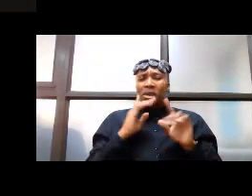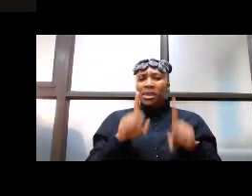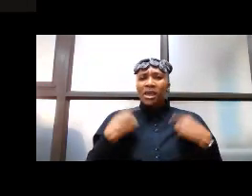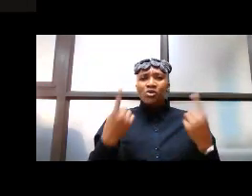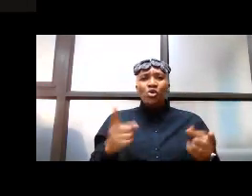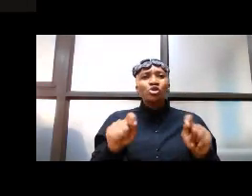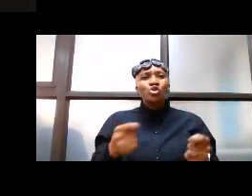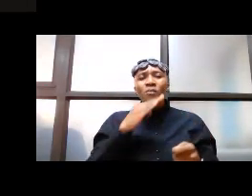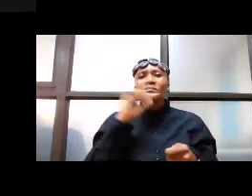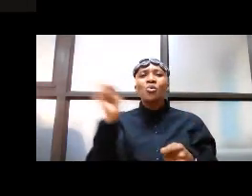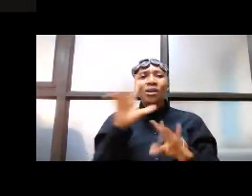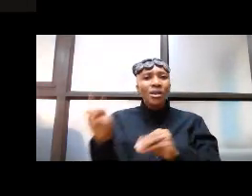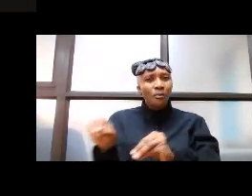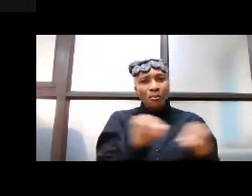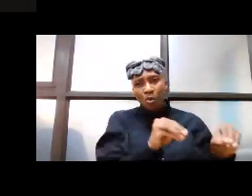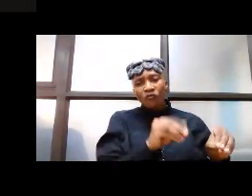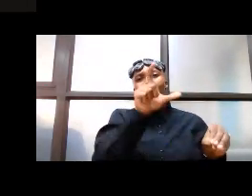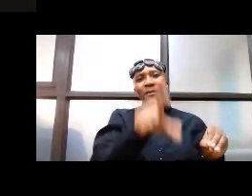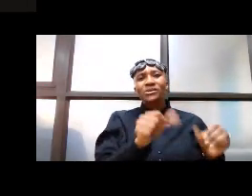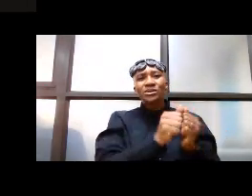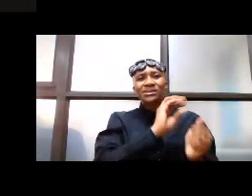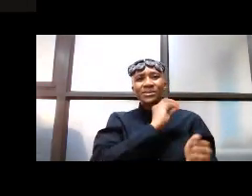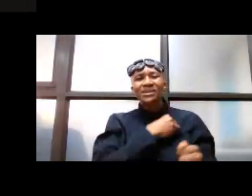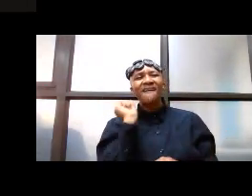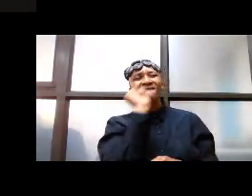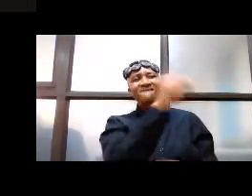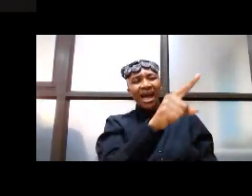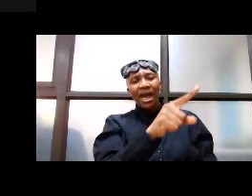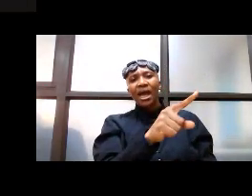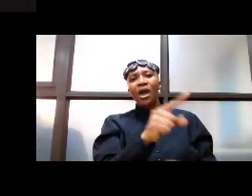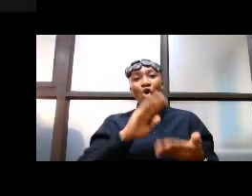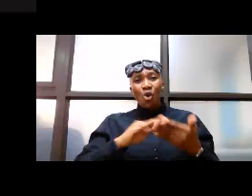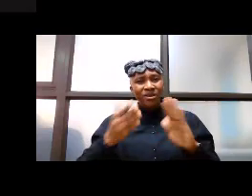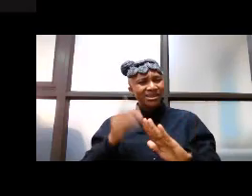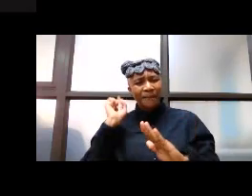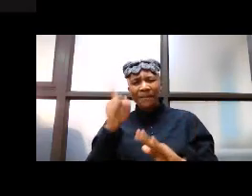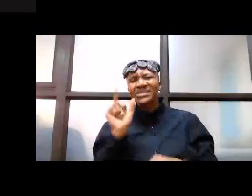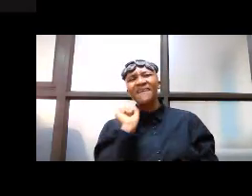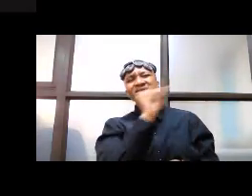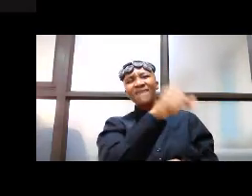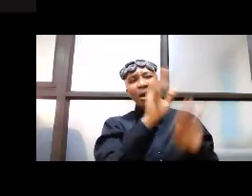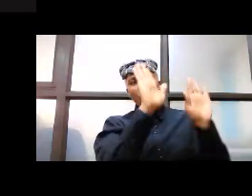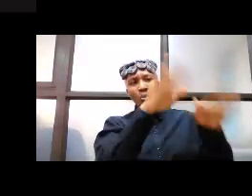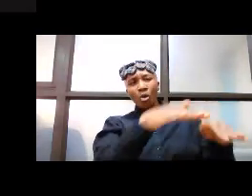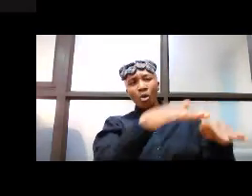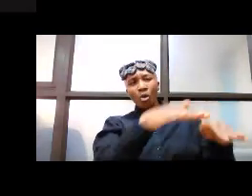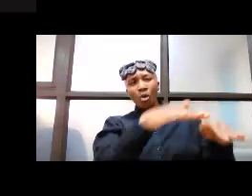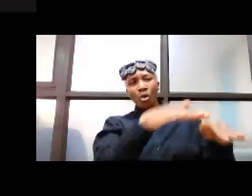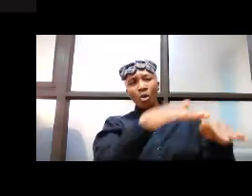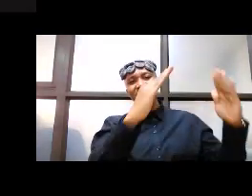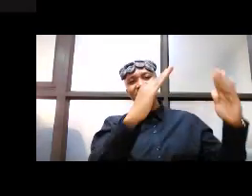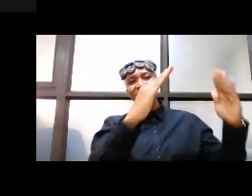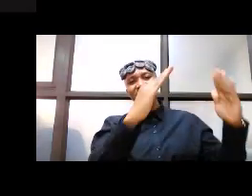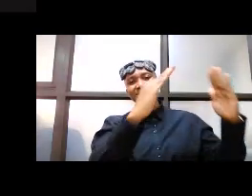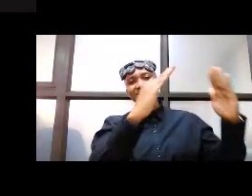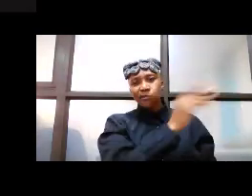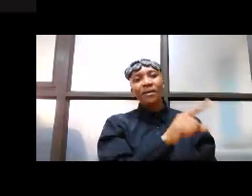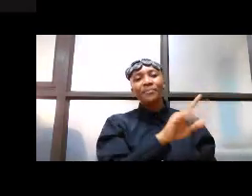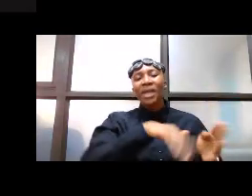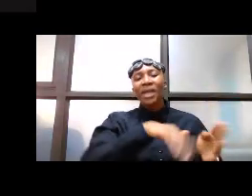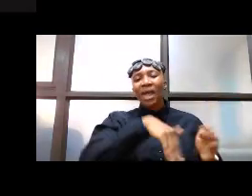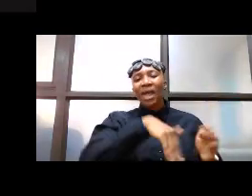remove persons with disability far away from the community and put them in a shelter. But what we have found with the